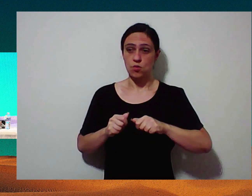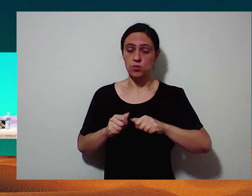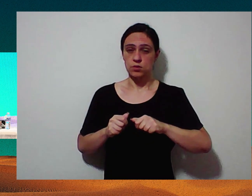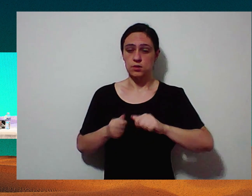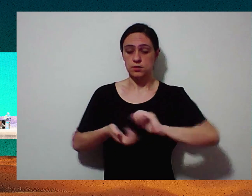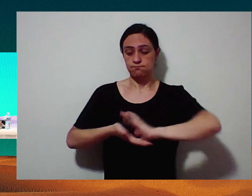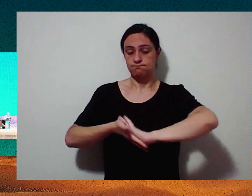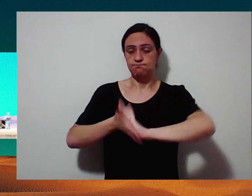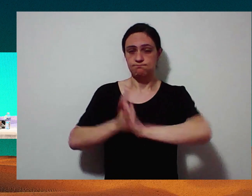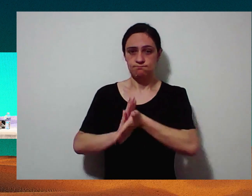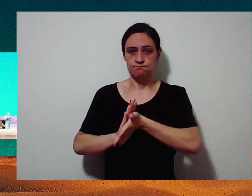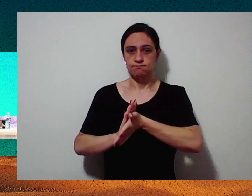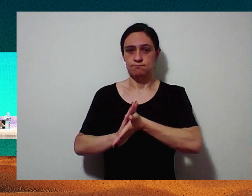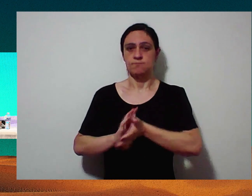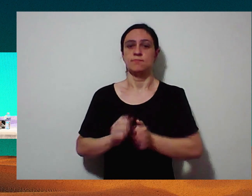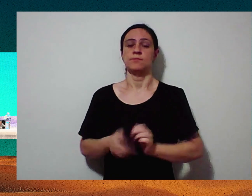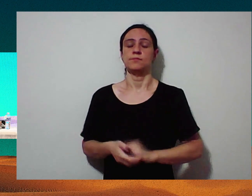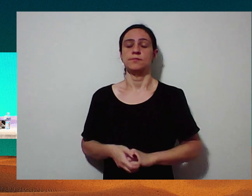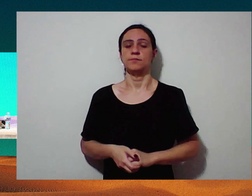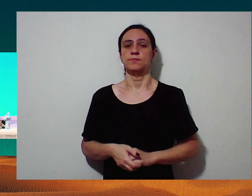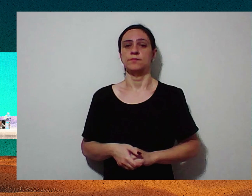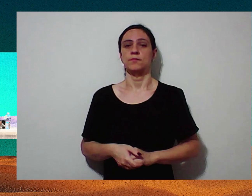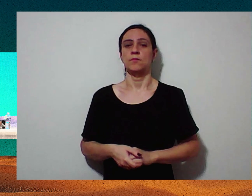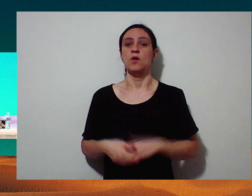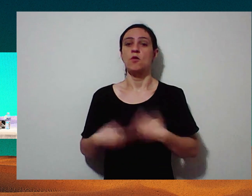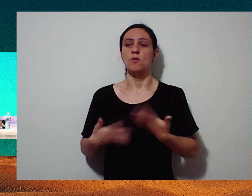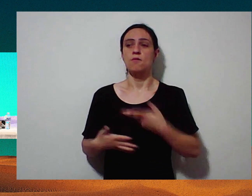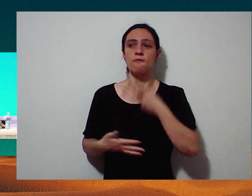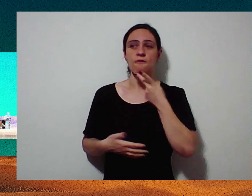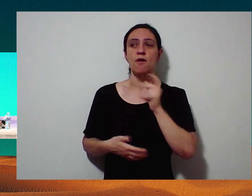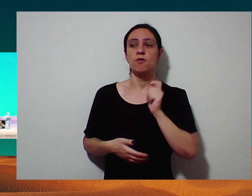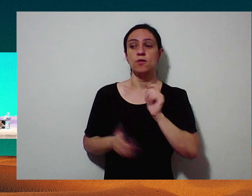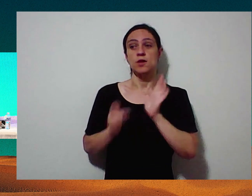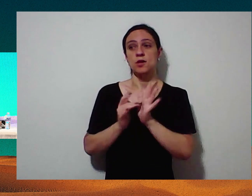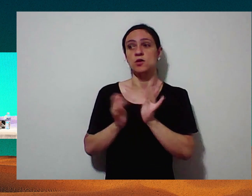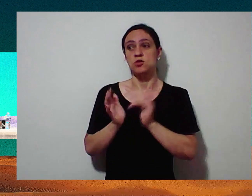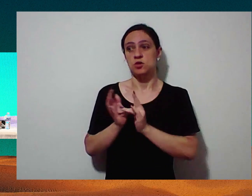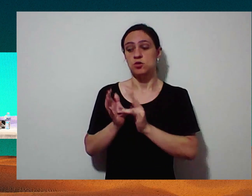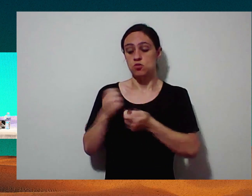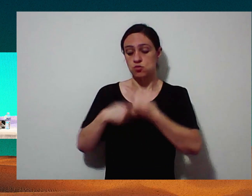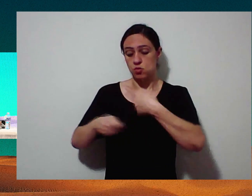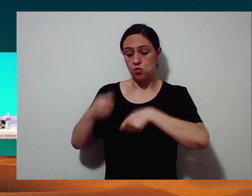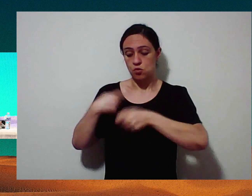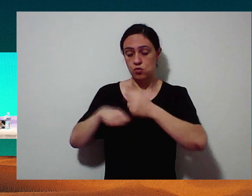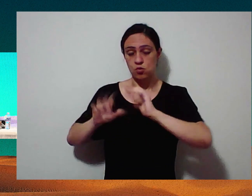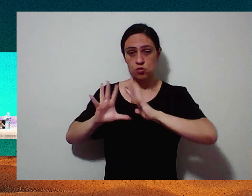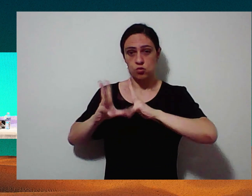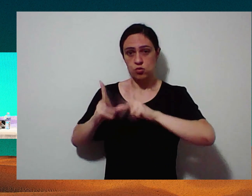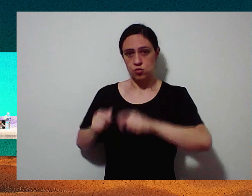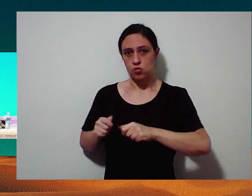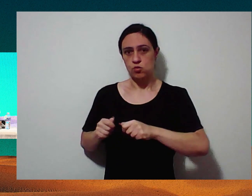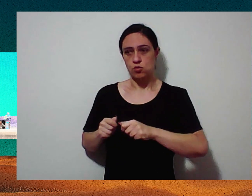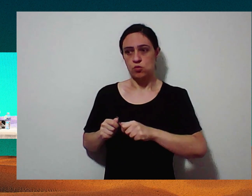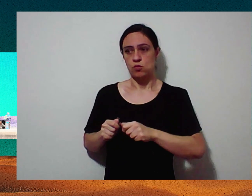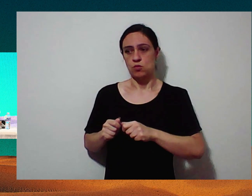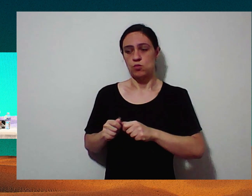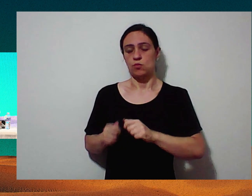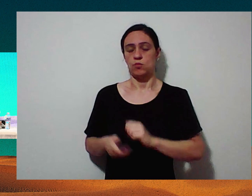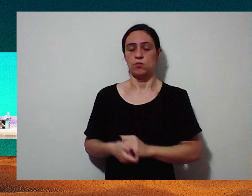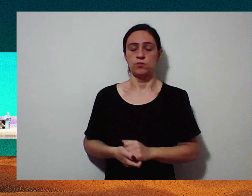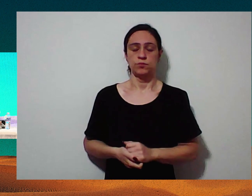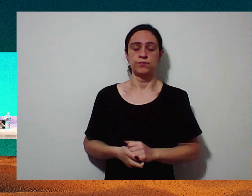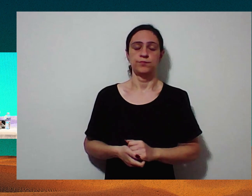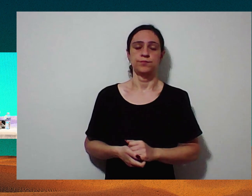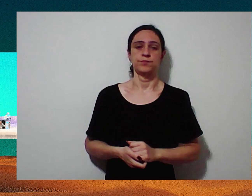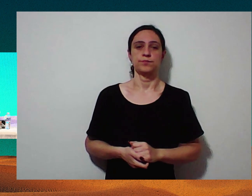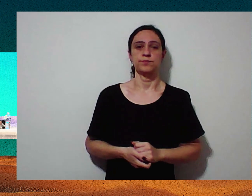todas as coisas estão sujeitas, certamente exclui aquele que tudo lhe subordinou. But when he says all things are put under him, it is